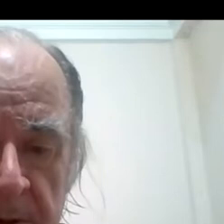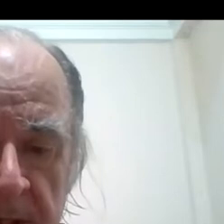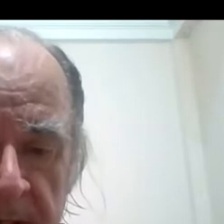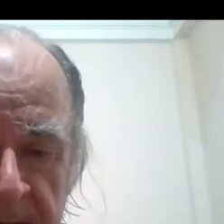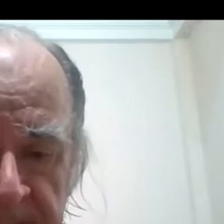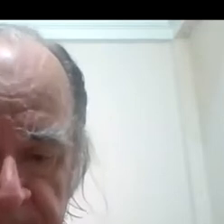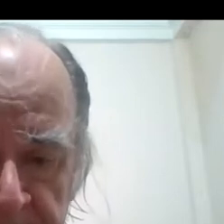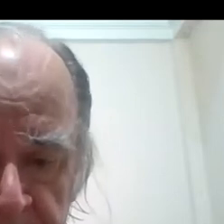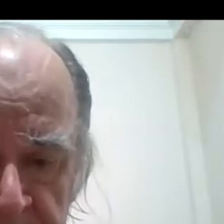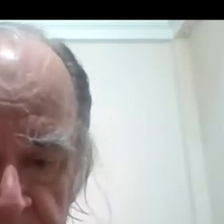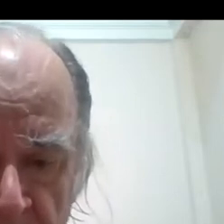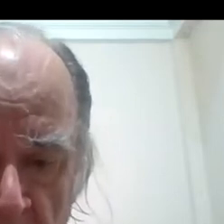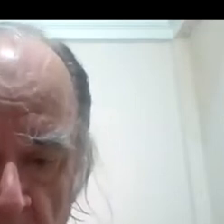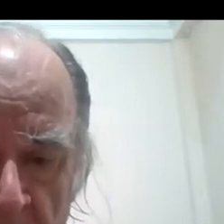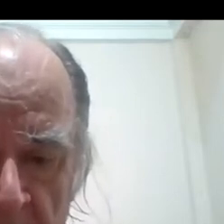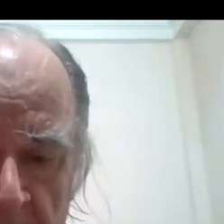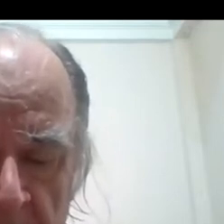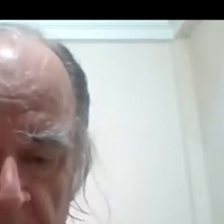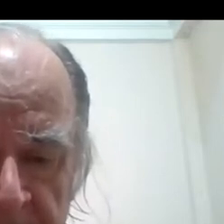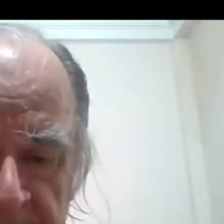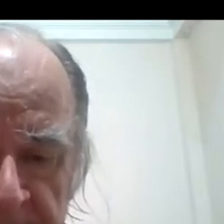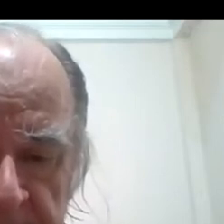I'll try it again.